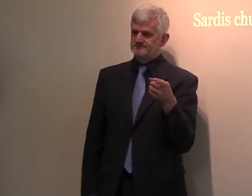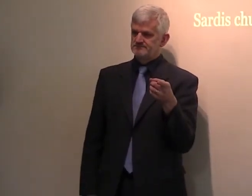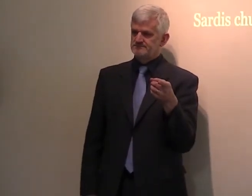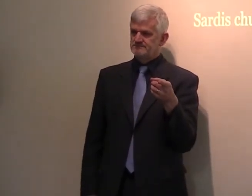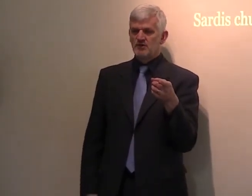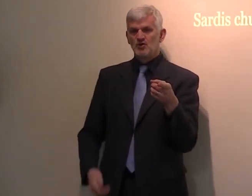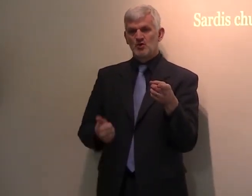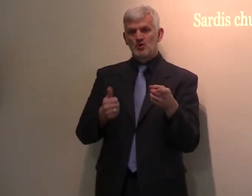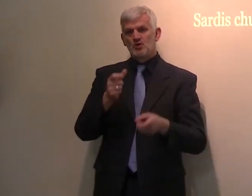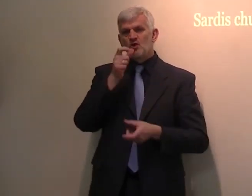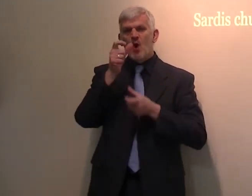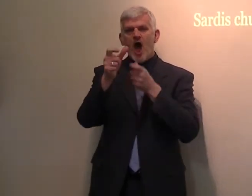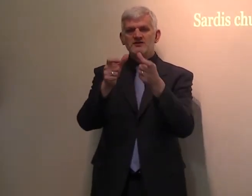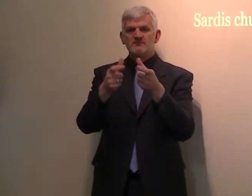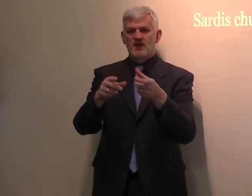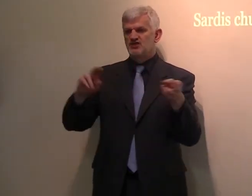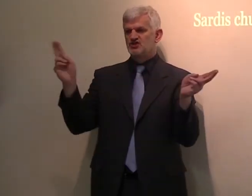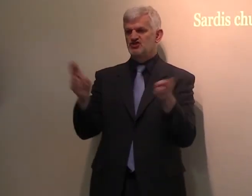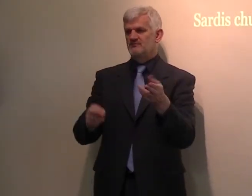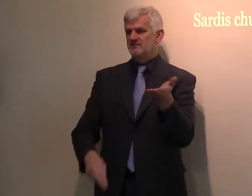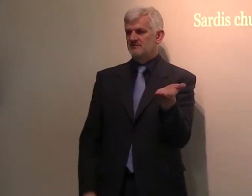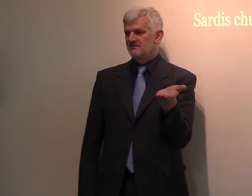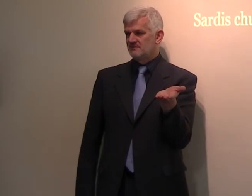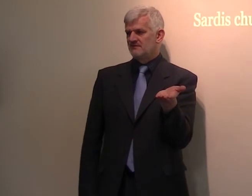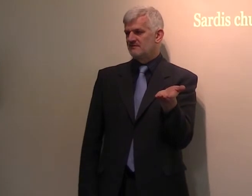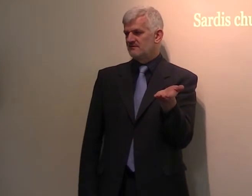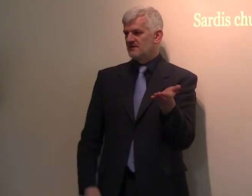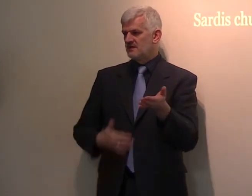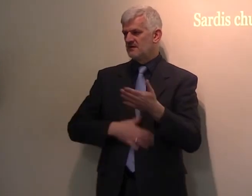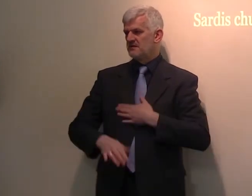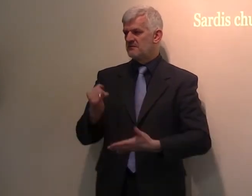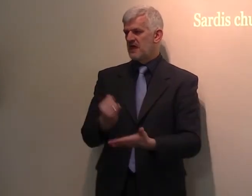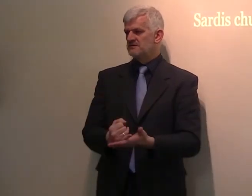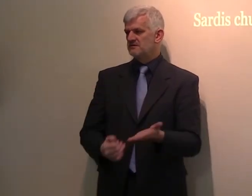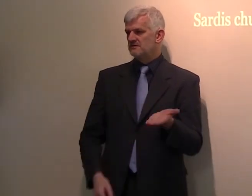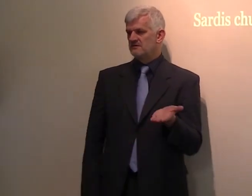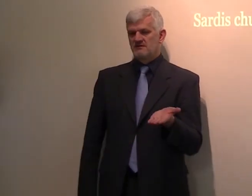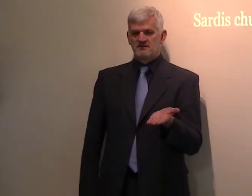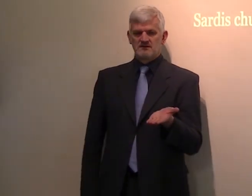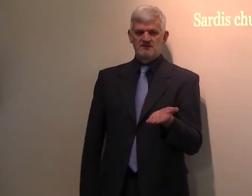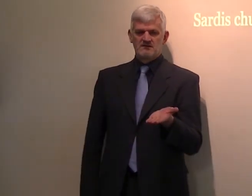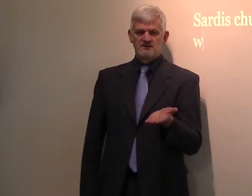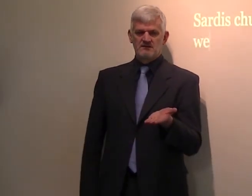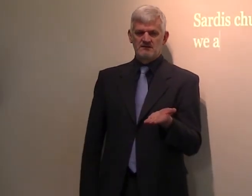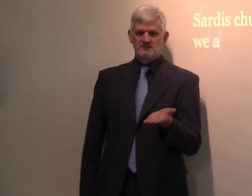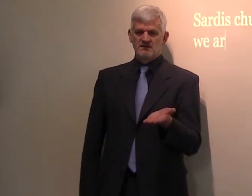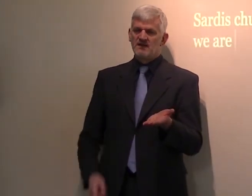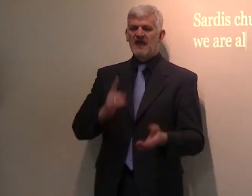not possessors. I don't know if there is a big difference in that, but there must be. They profess to have God. They profess